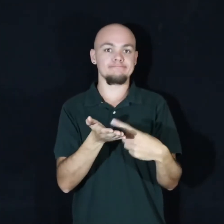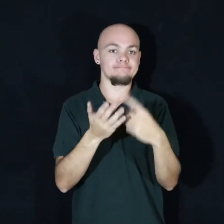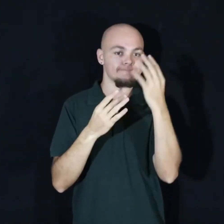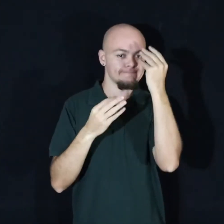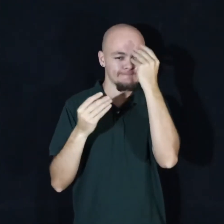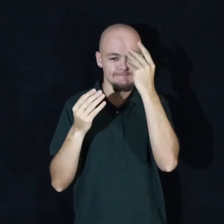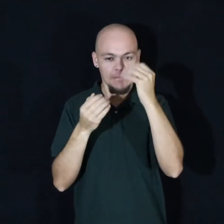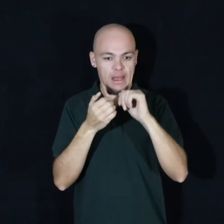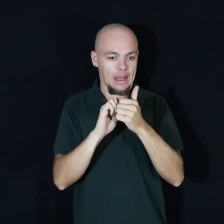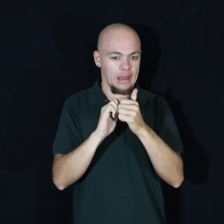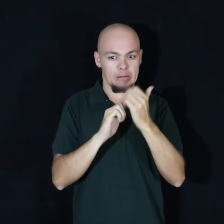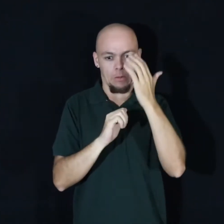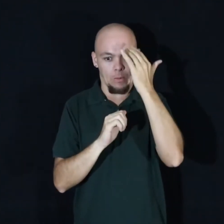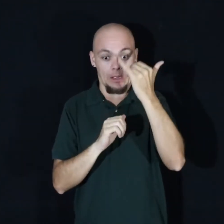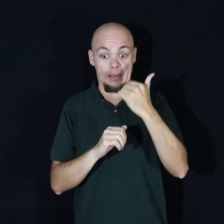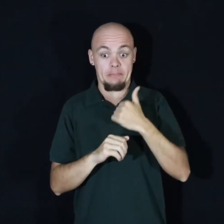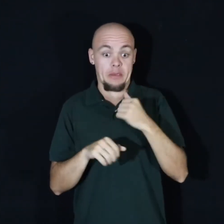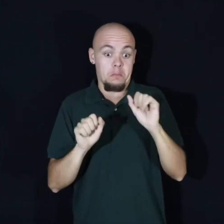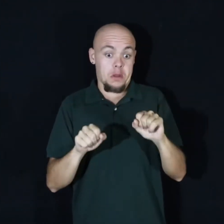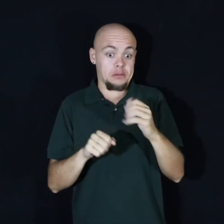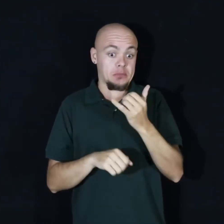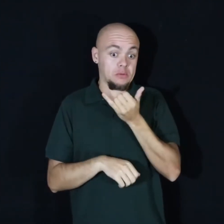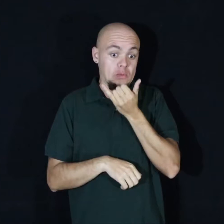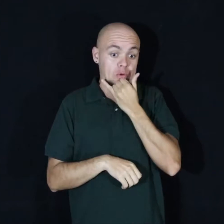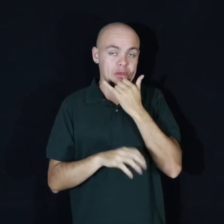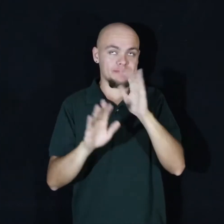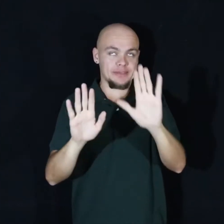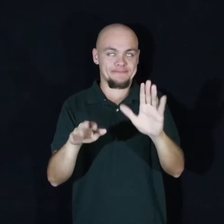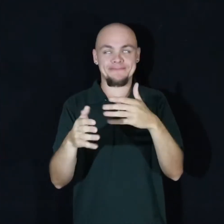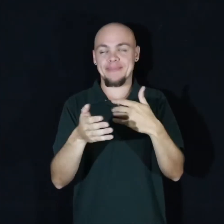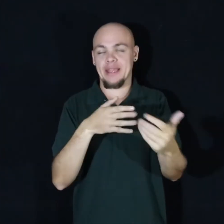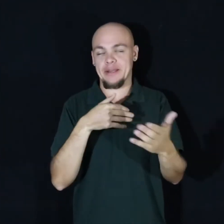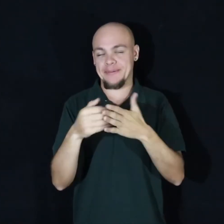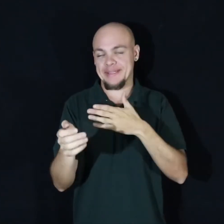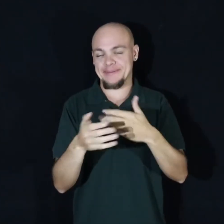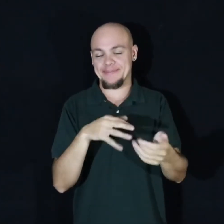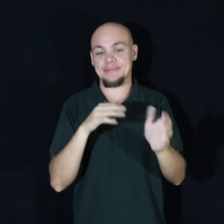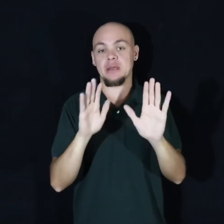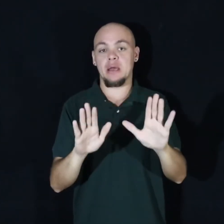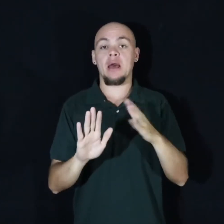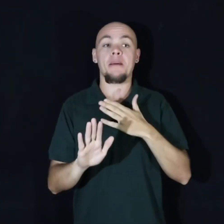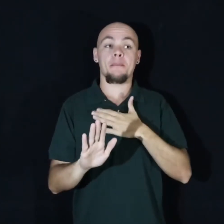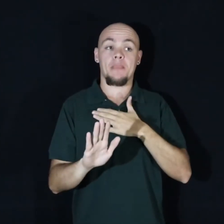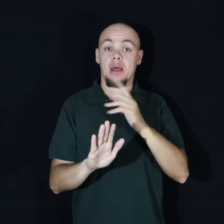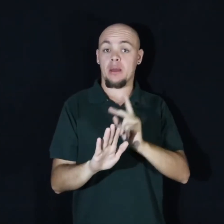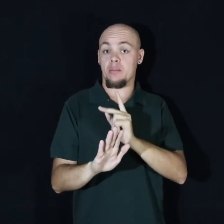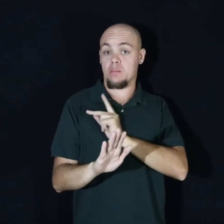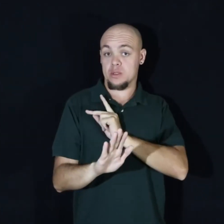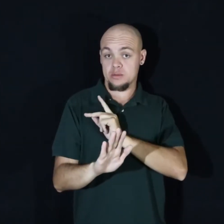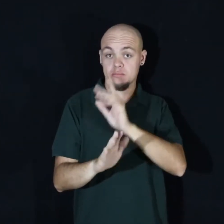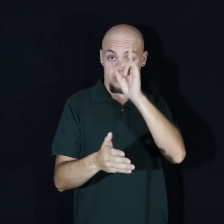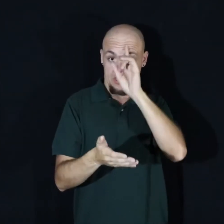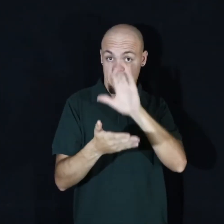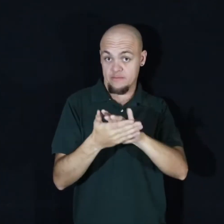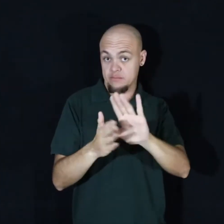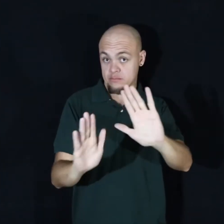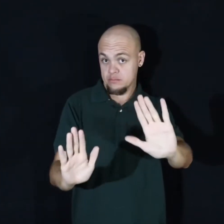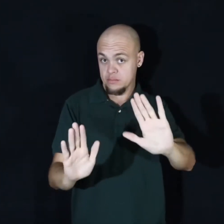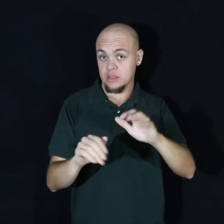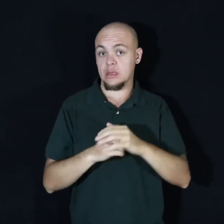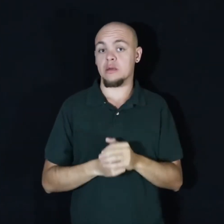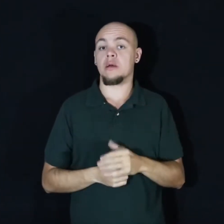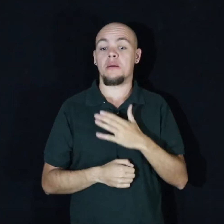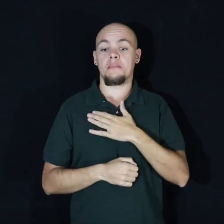get everybody sort of thinking about why I'm possibly wrong. But anyway, again, this is just sort of my